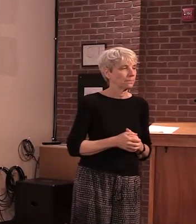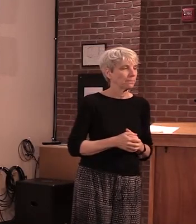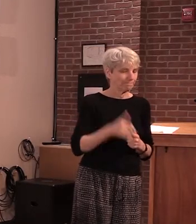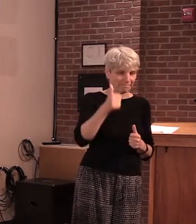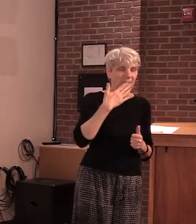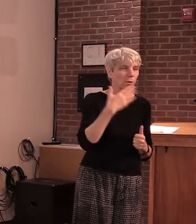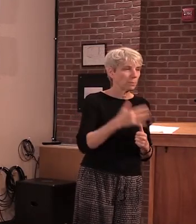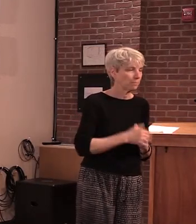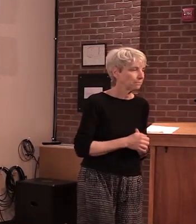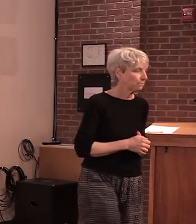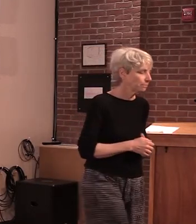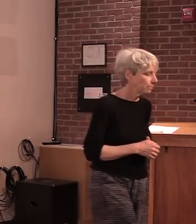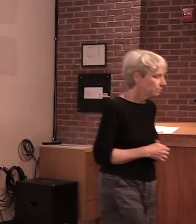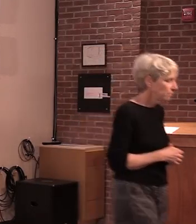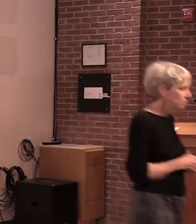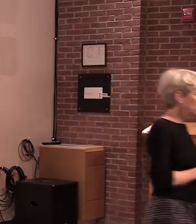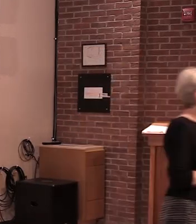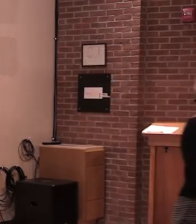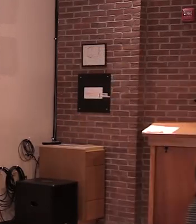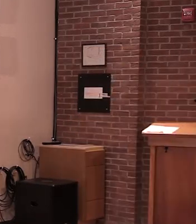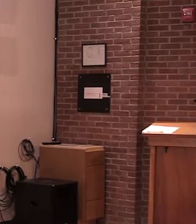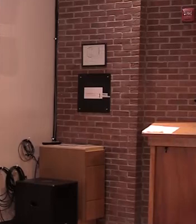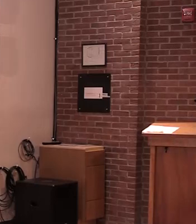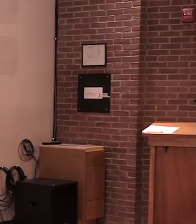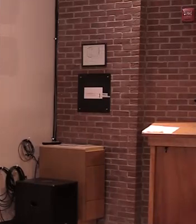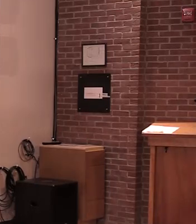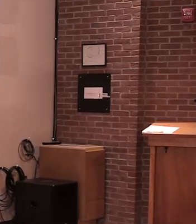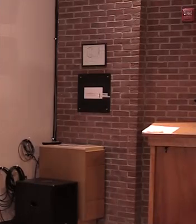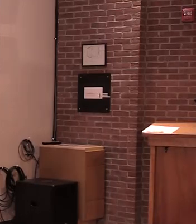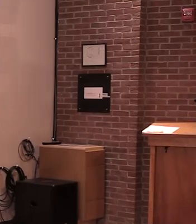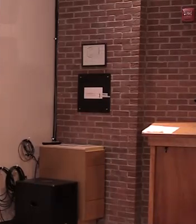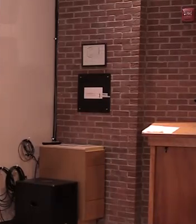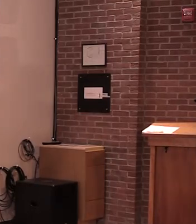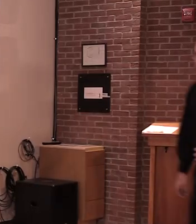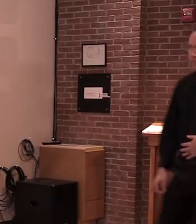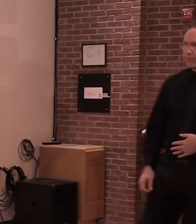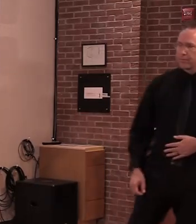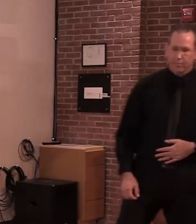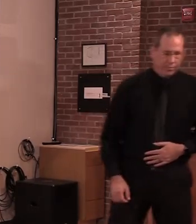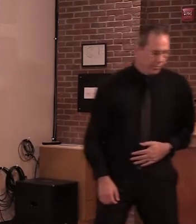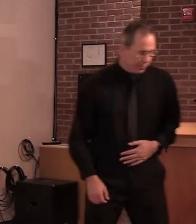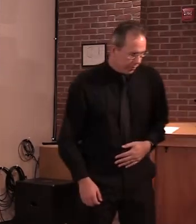Okay, thanks. John Dillon, BPR.